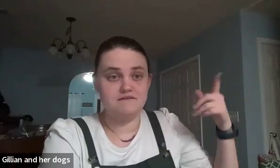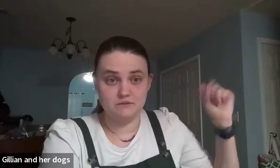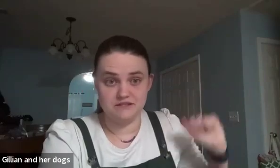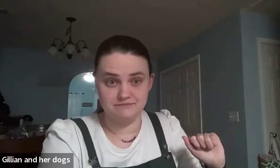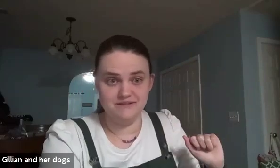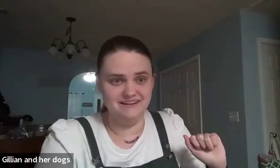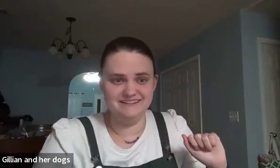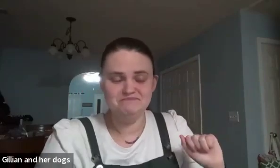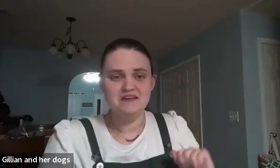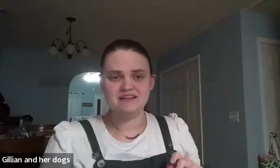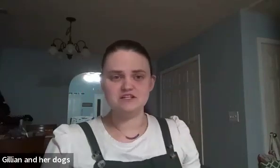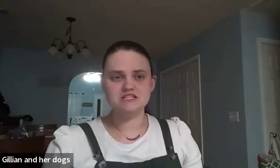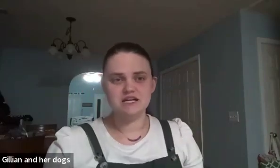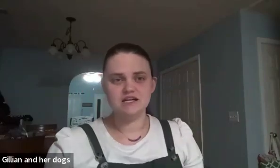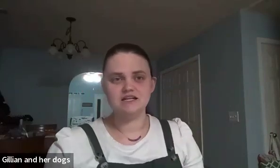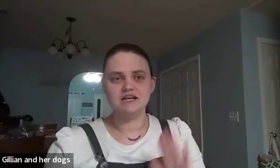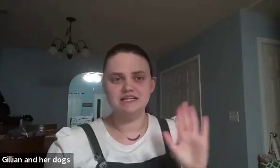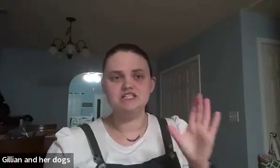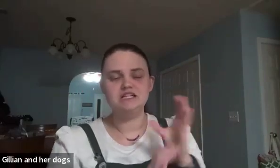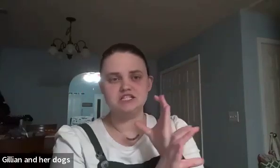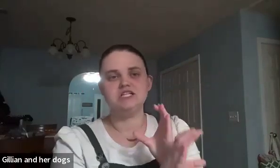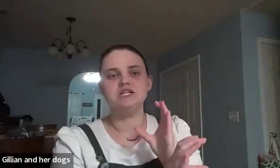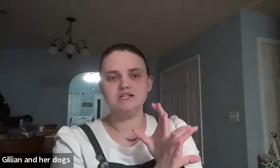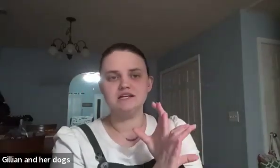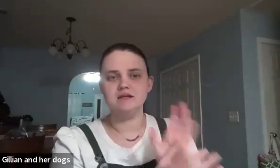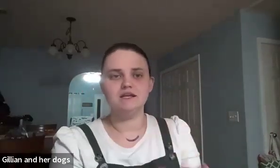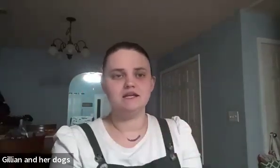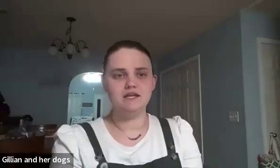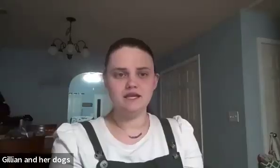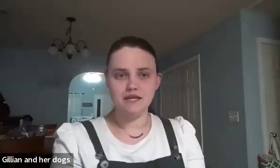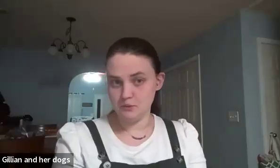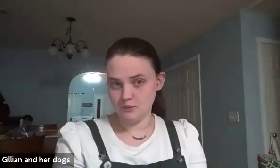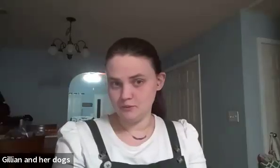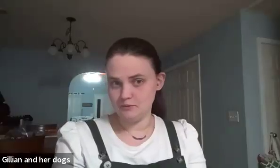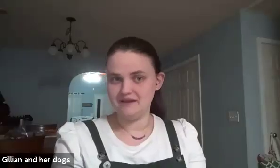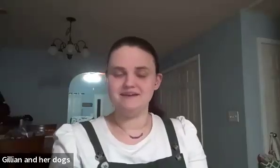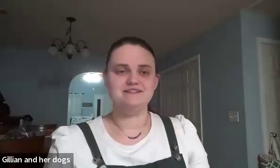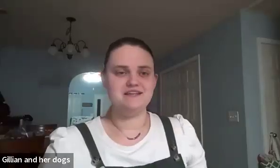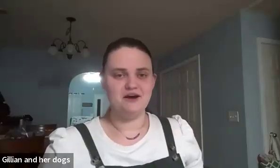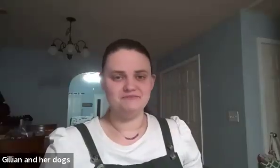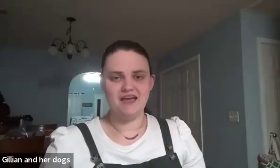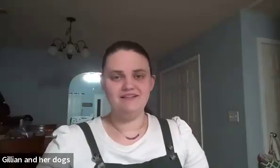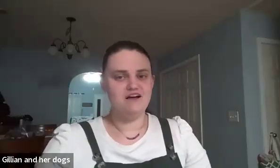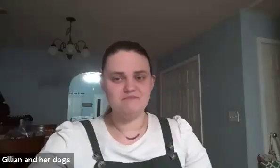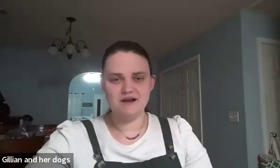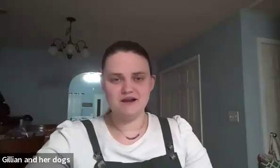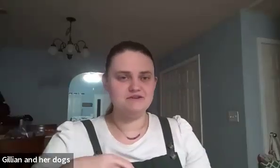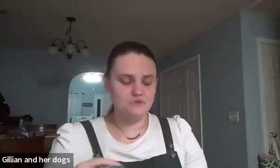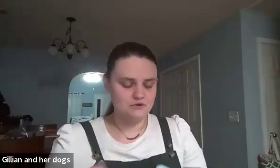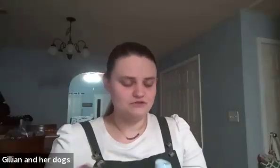not fit with them. Because they're just like, I need you to like chill. And I'm like, no. So I love my grade level, fourth